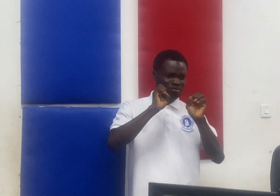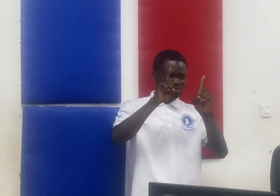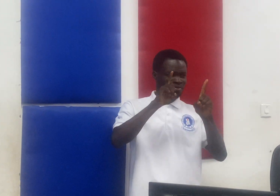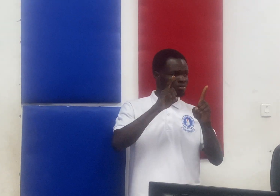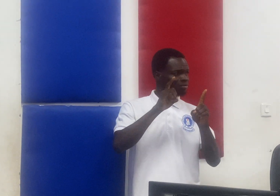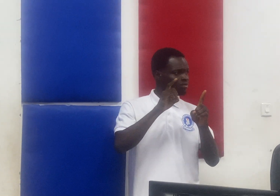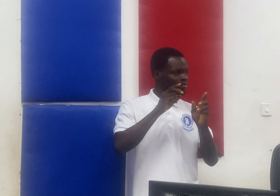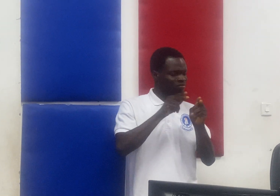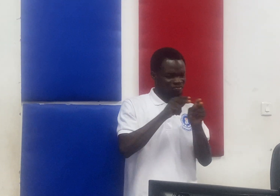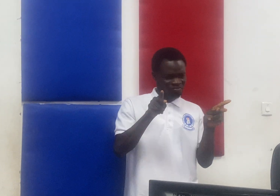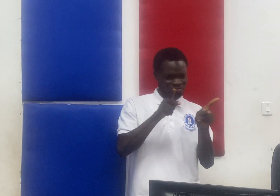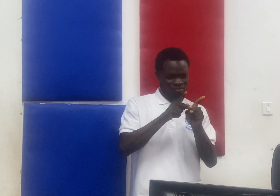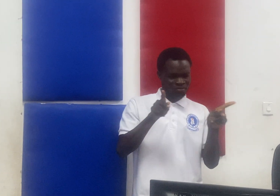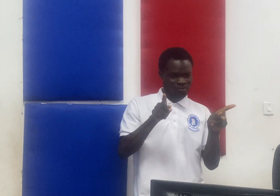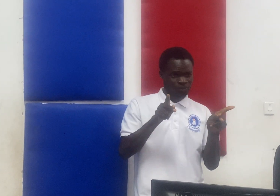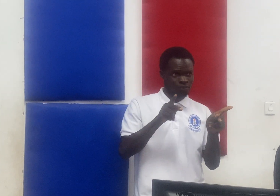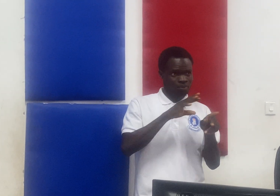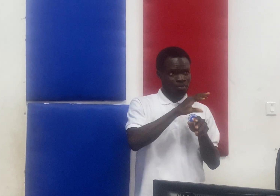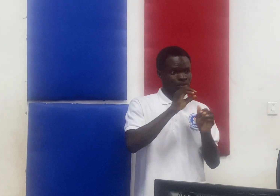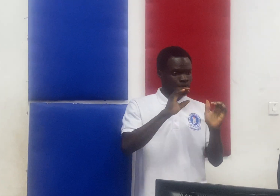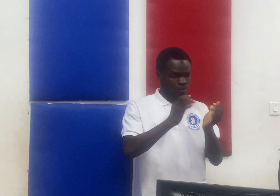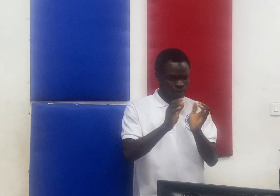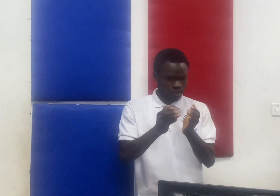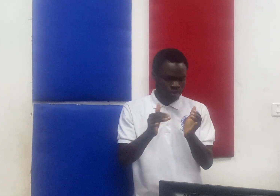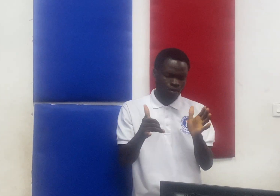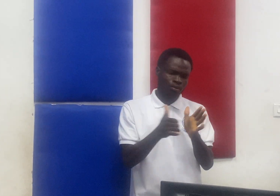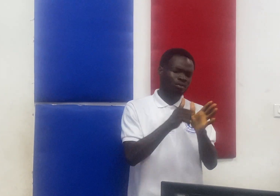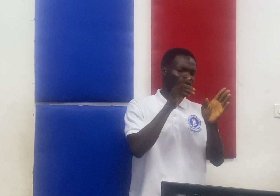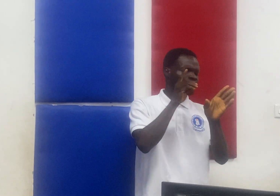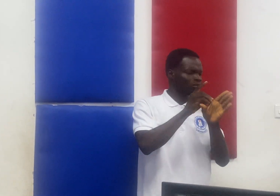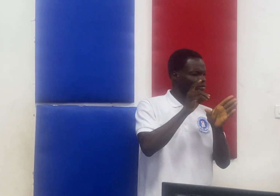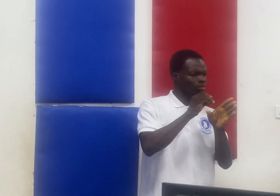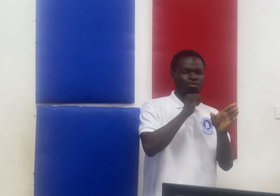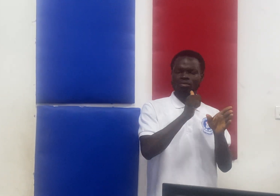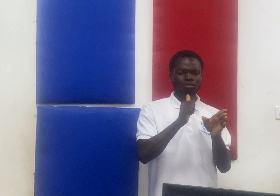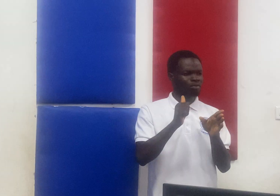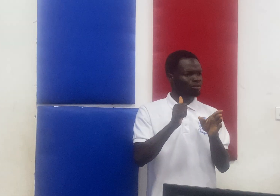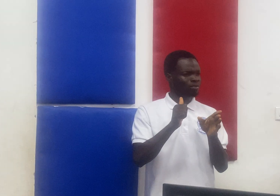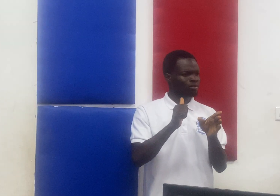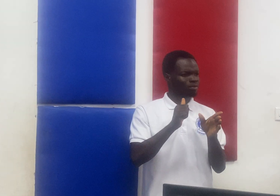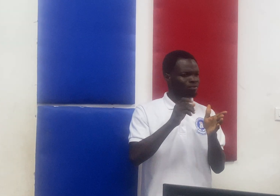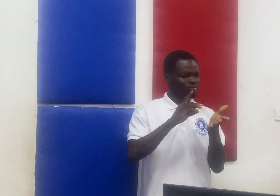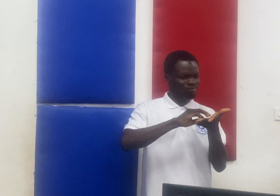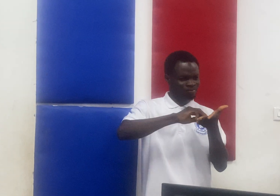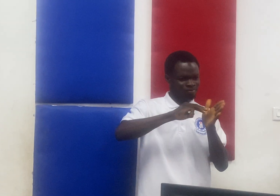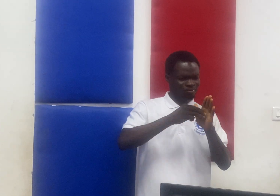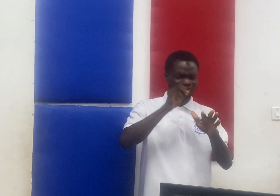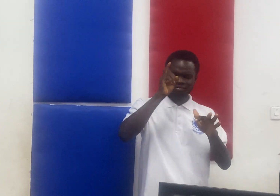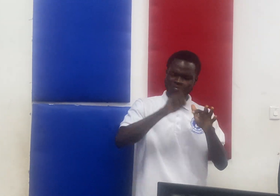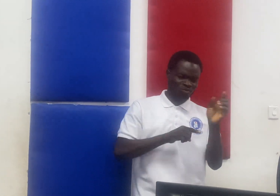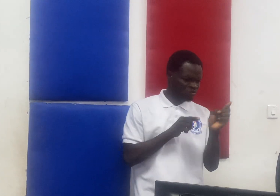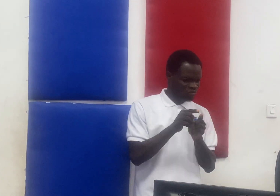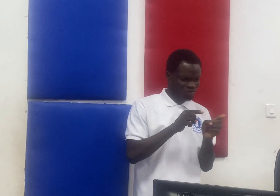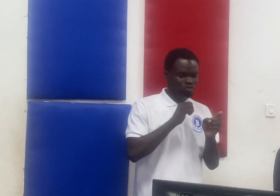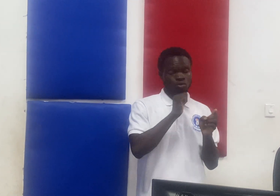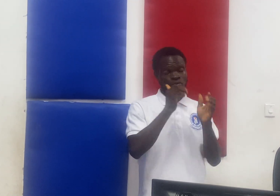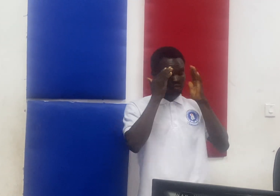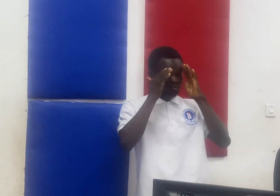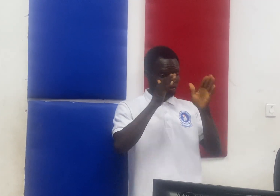public or the community that disability is not inability. So they should not look at the physical